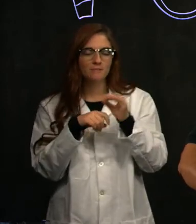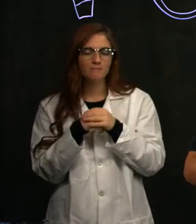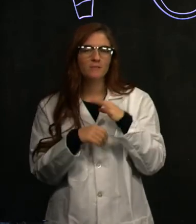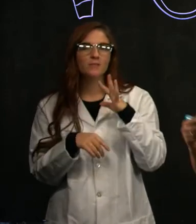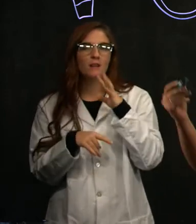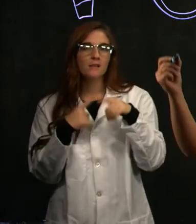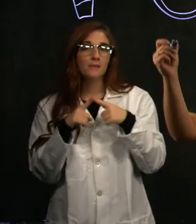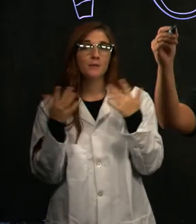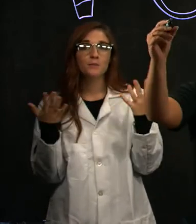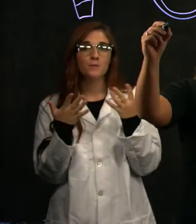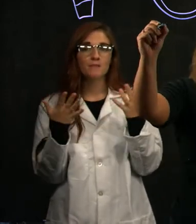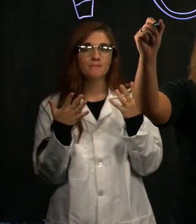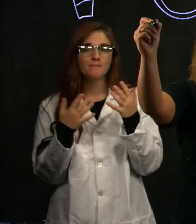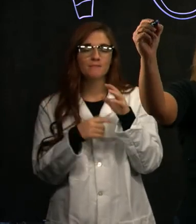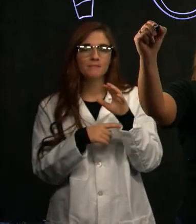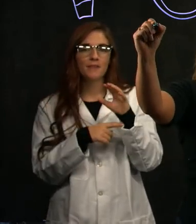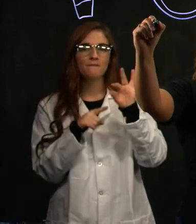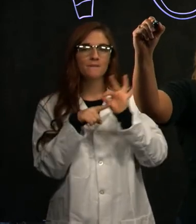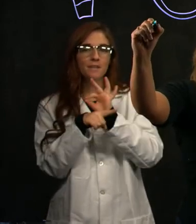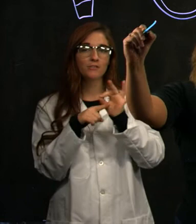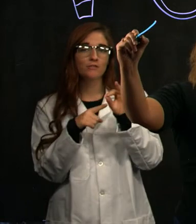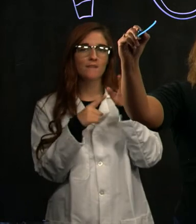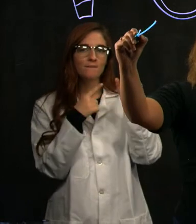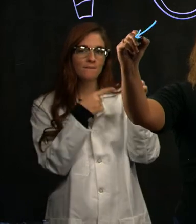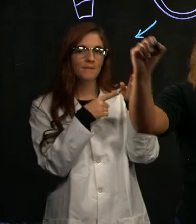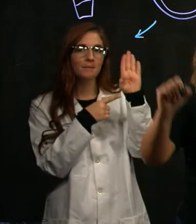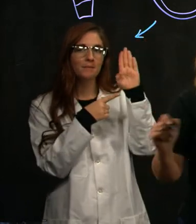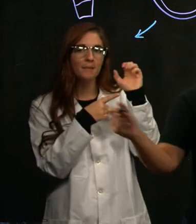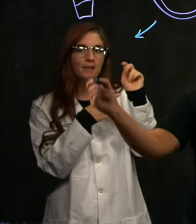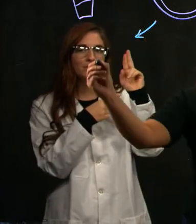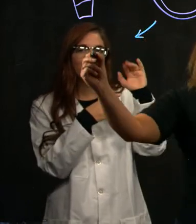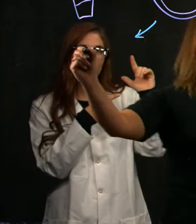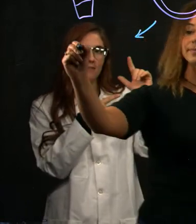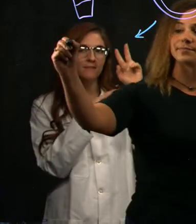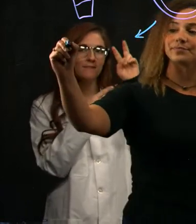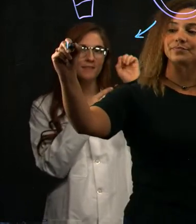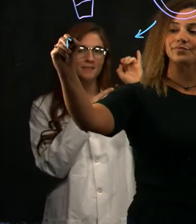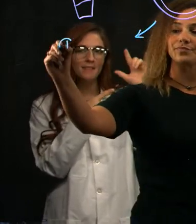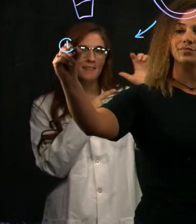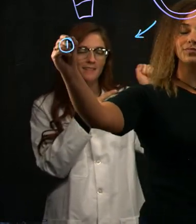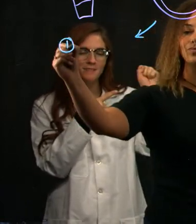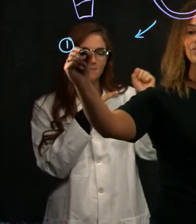functions of bacterial vesicles. And one of these functions